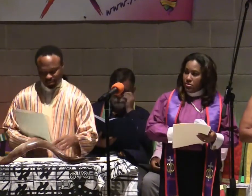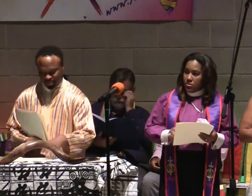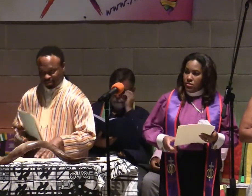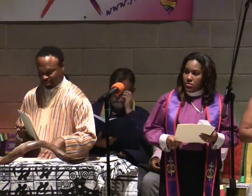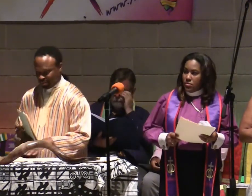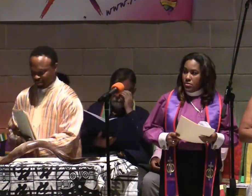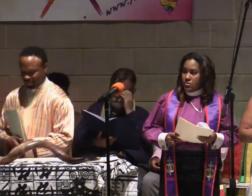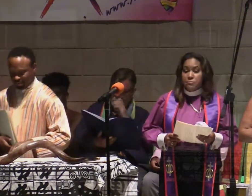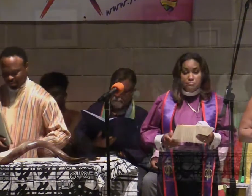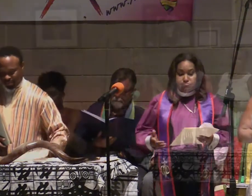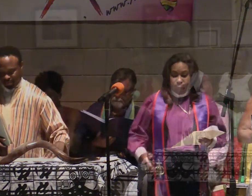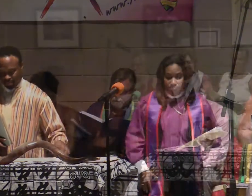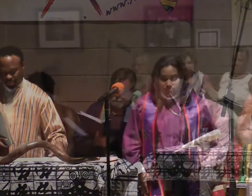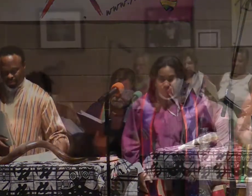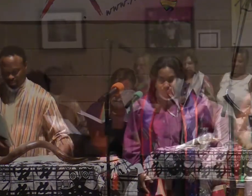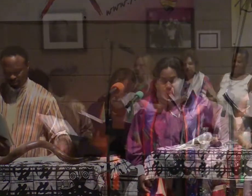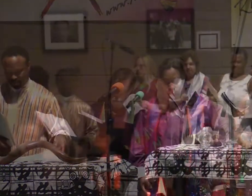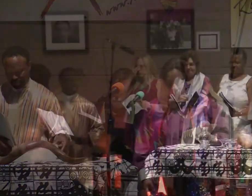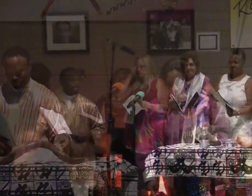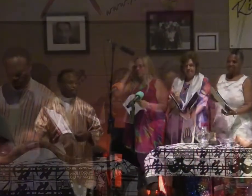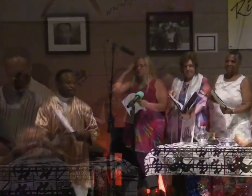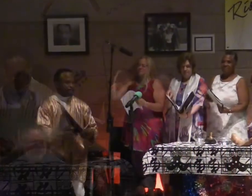Thank you. Thank you so much.